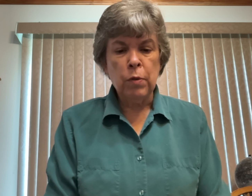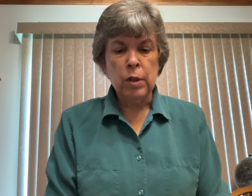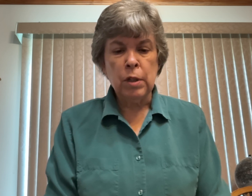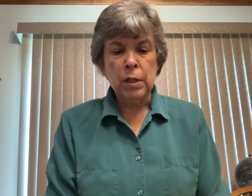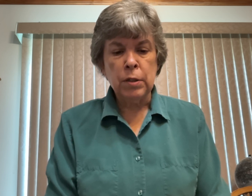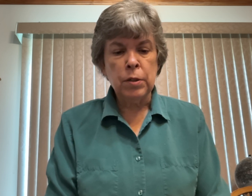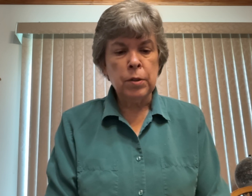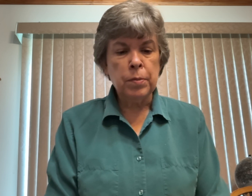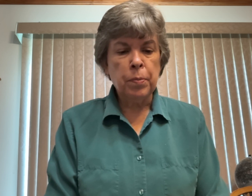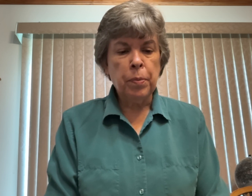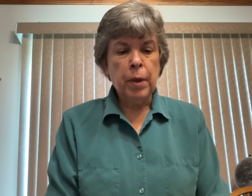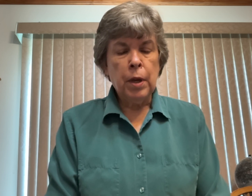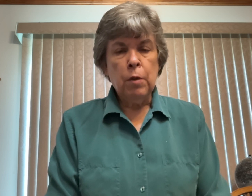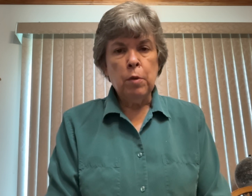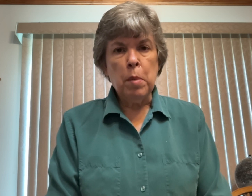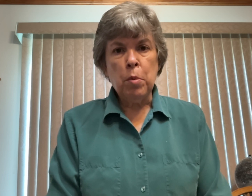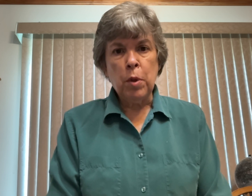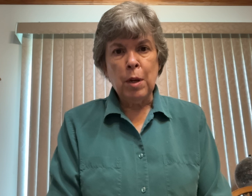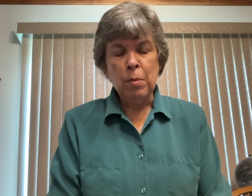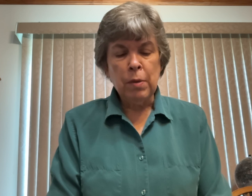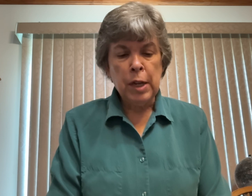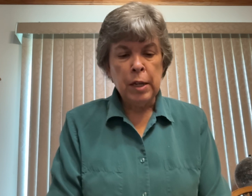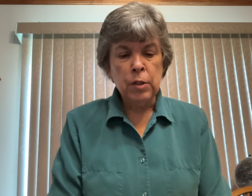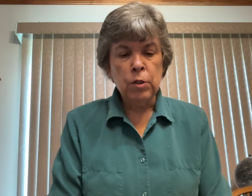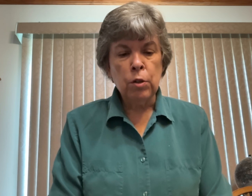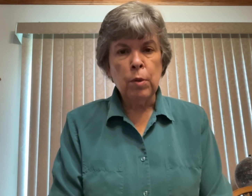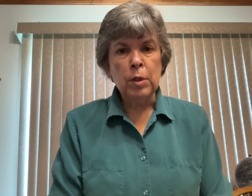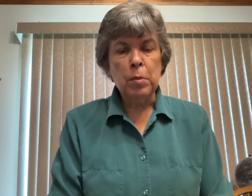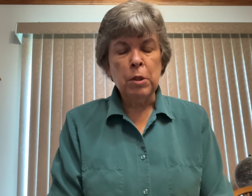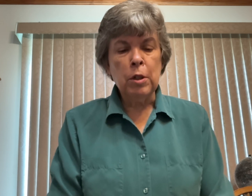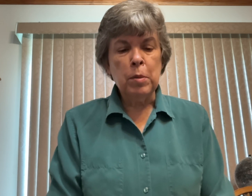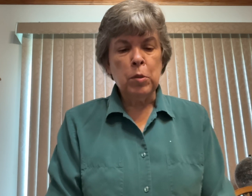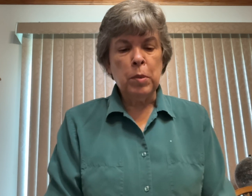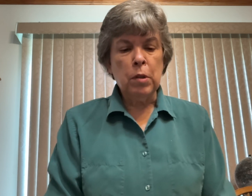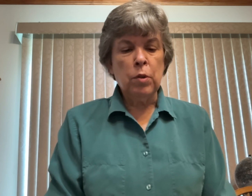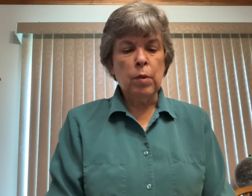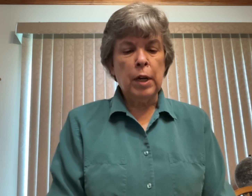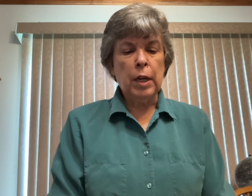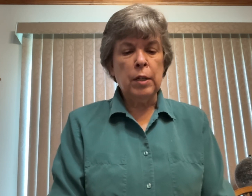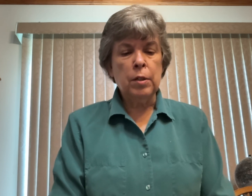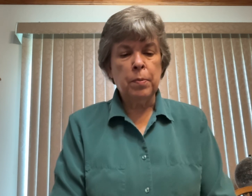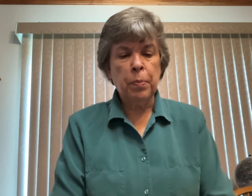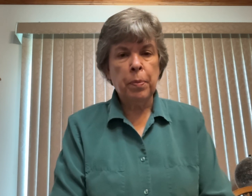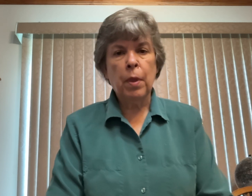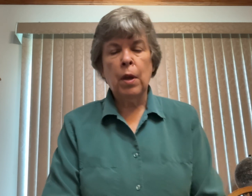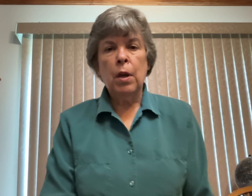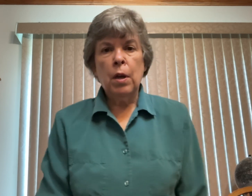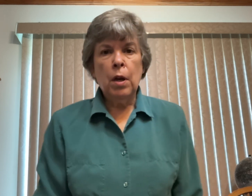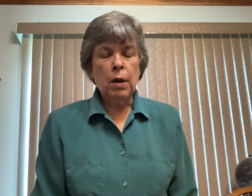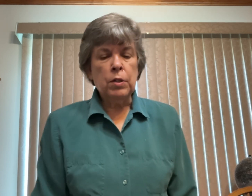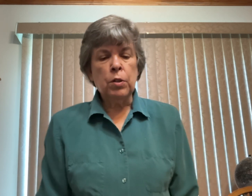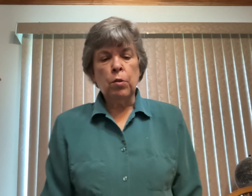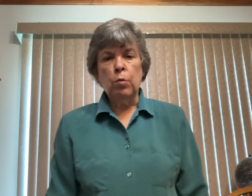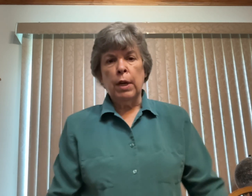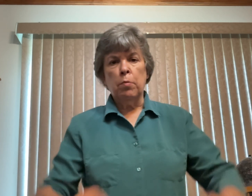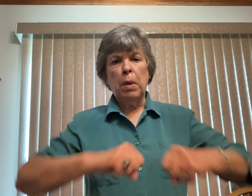previous lessons. Remember that I'm left-handed, so you want to mirror image me if you're right-handed. All right, so we have